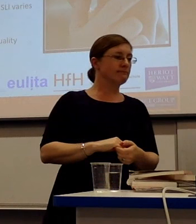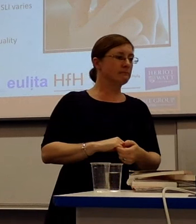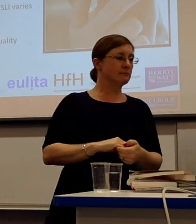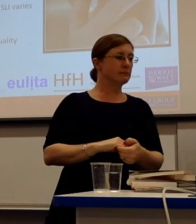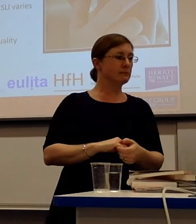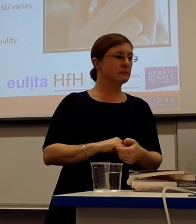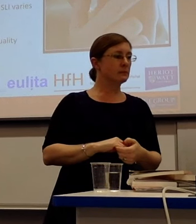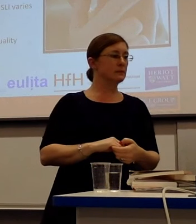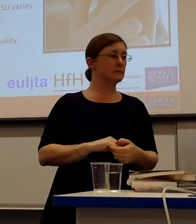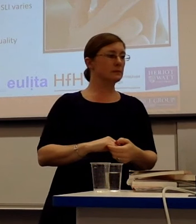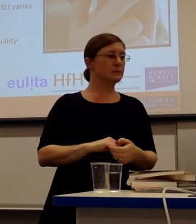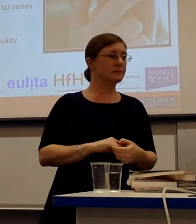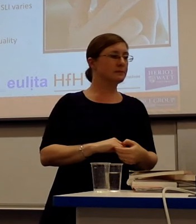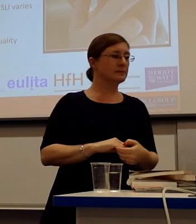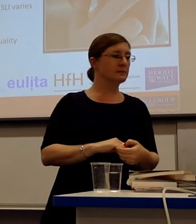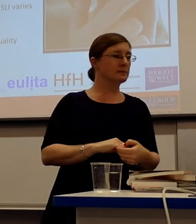formal training available.